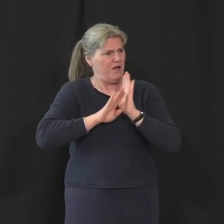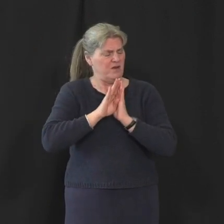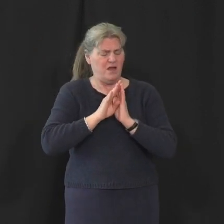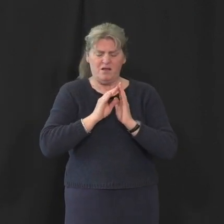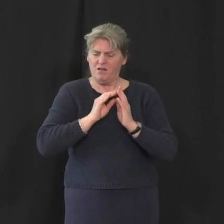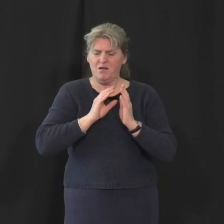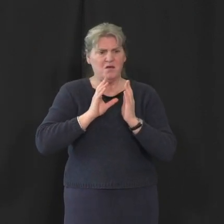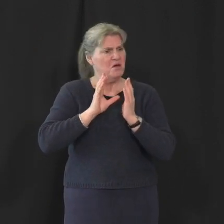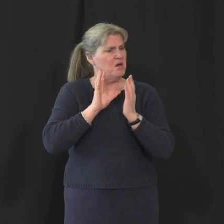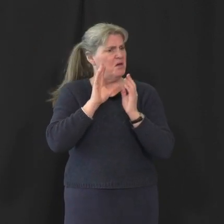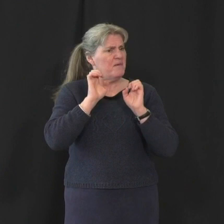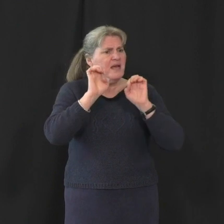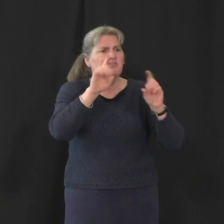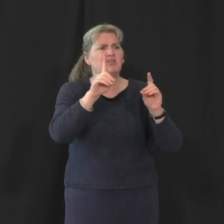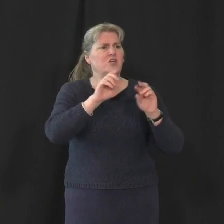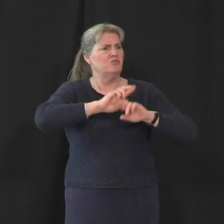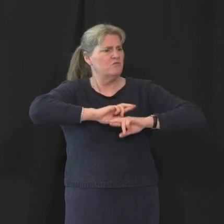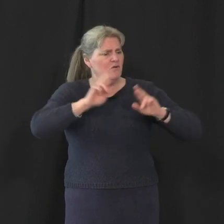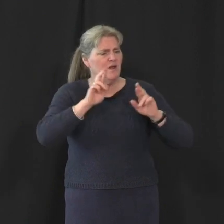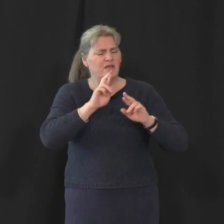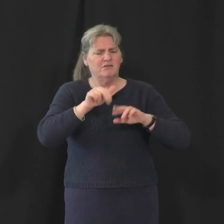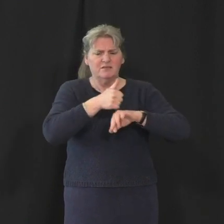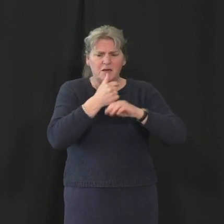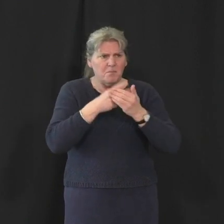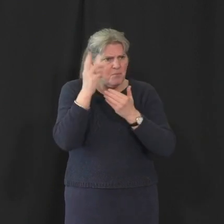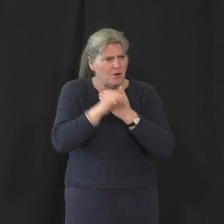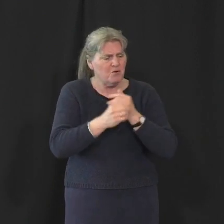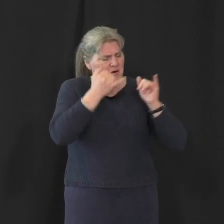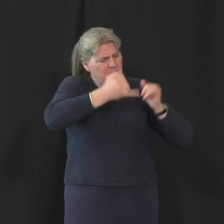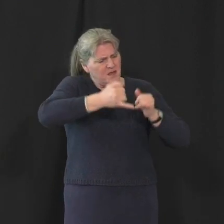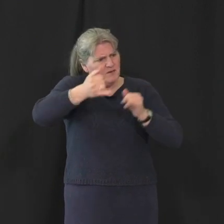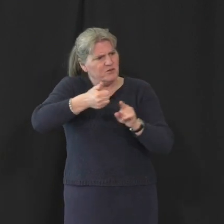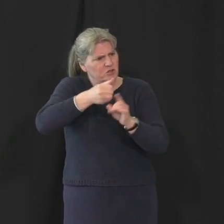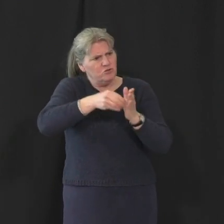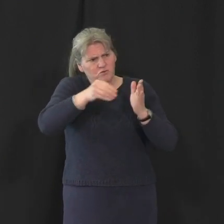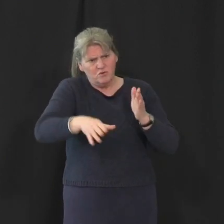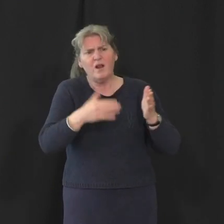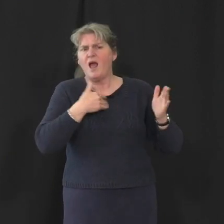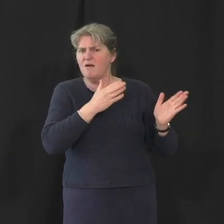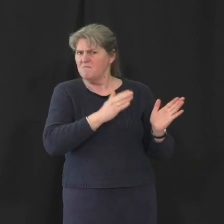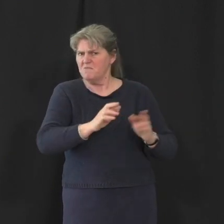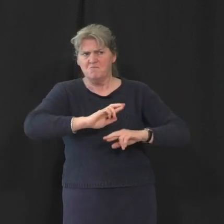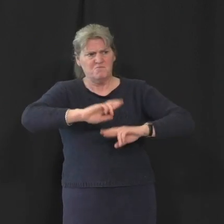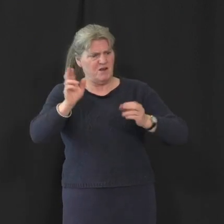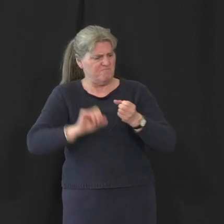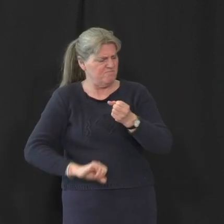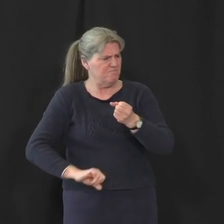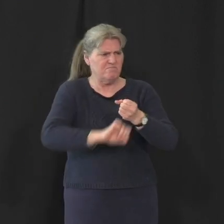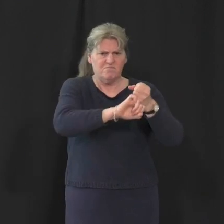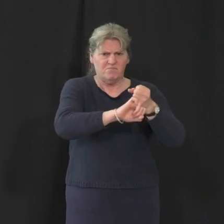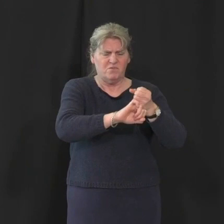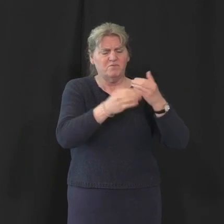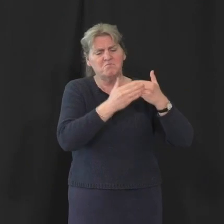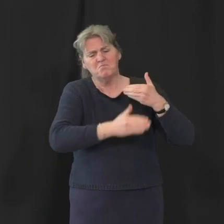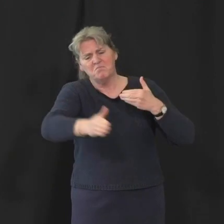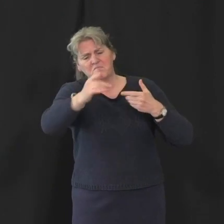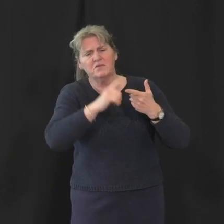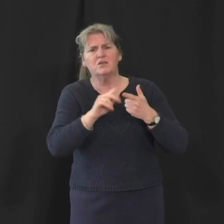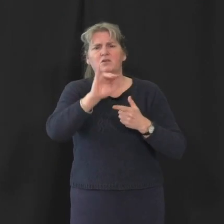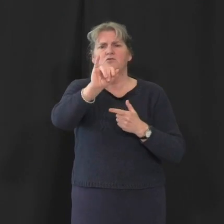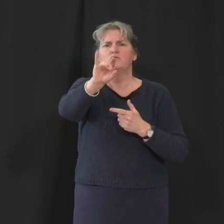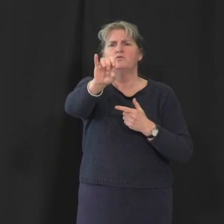learning opportunities and will be providing individualized learning plans and support for the remainder of the school